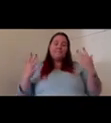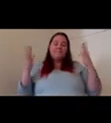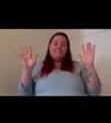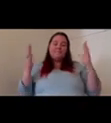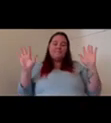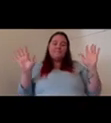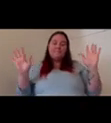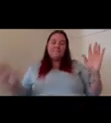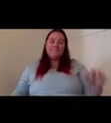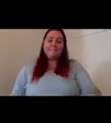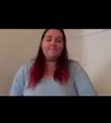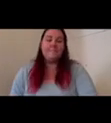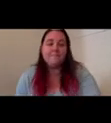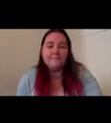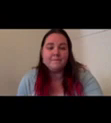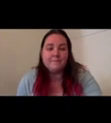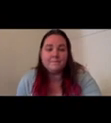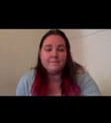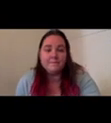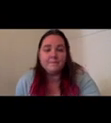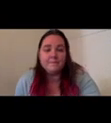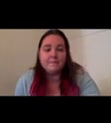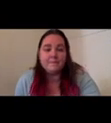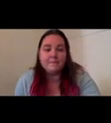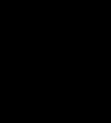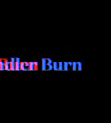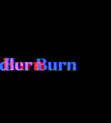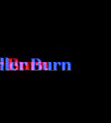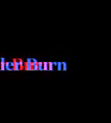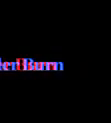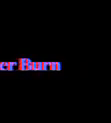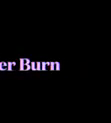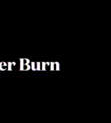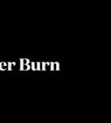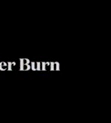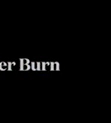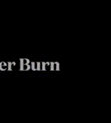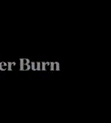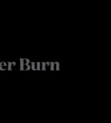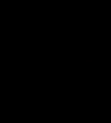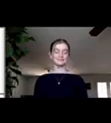relief. And that's all I have.